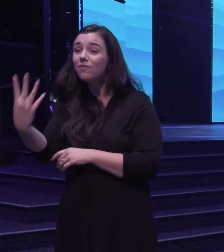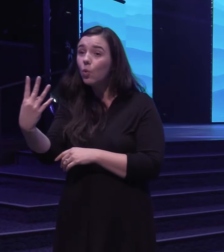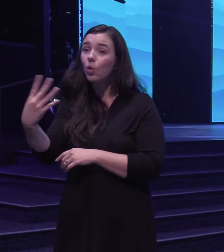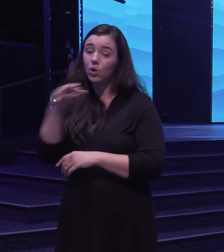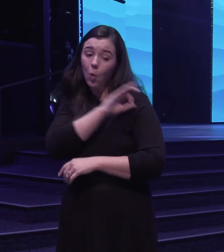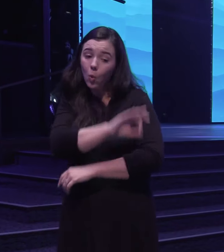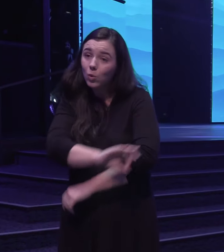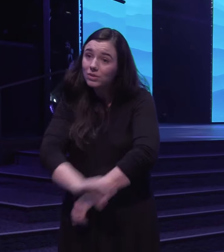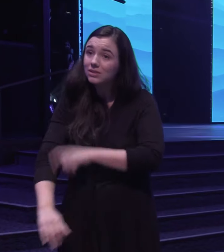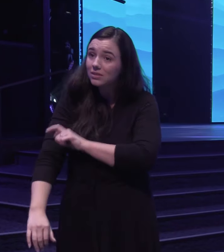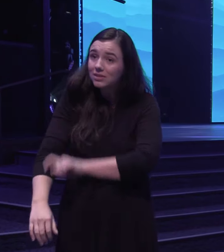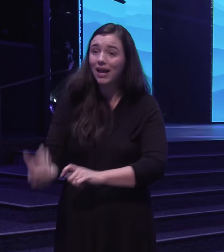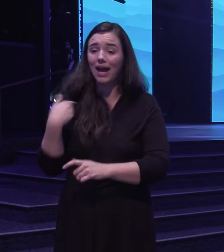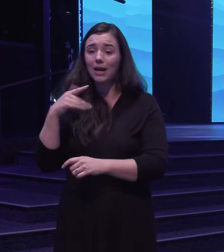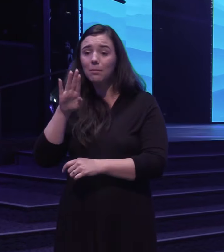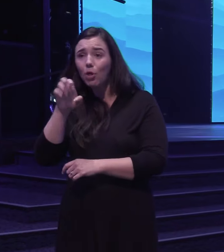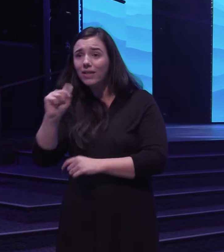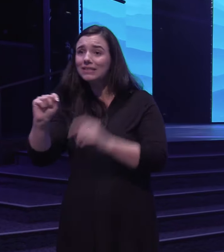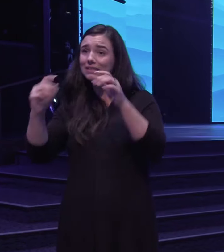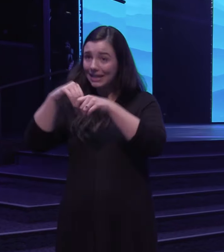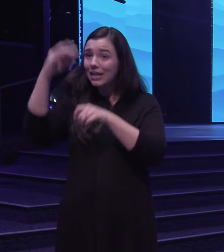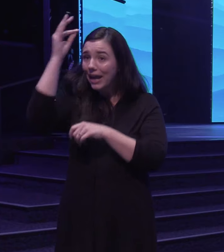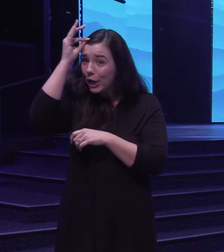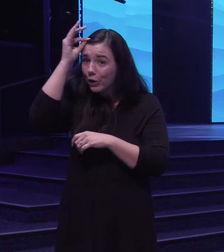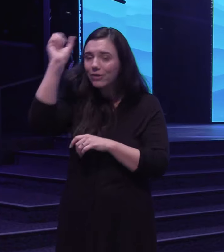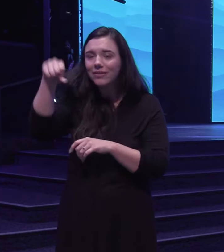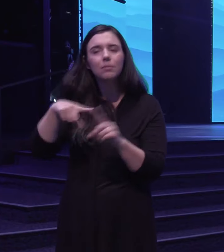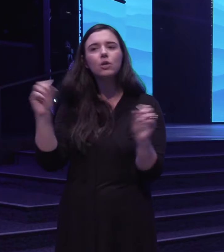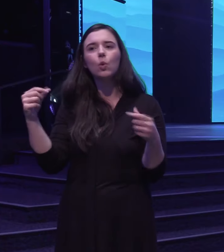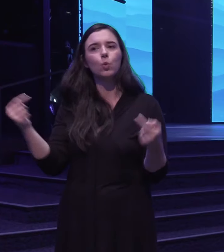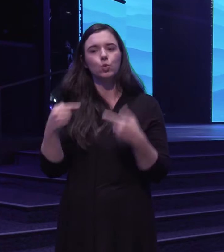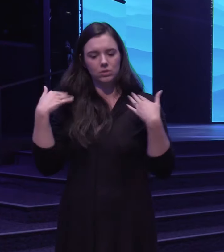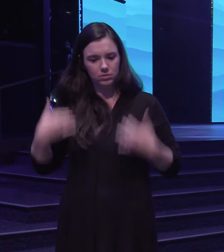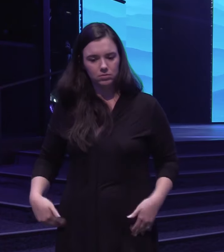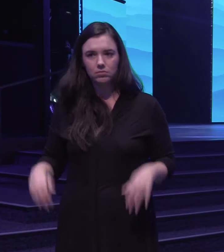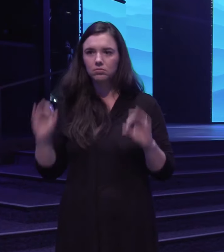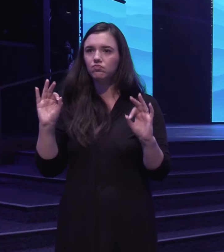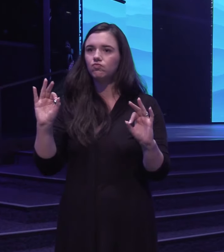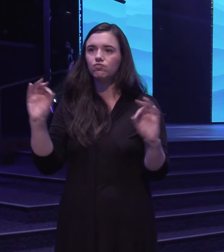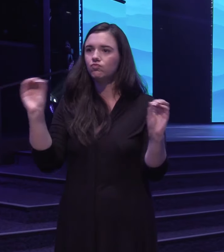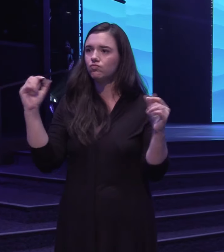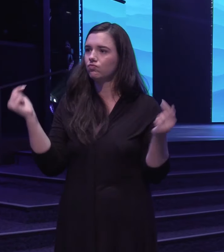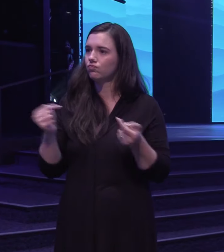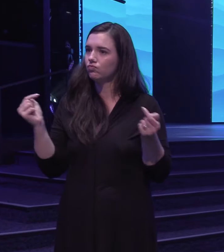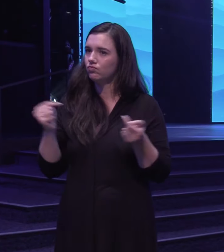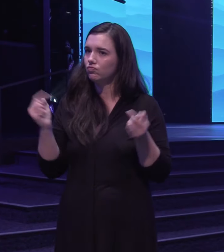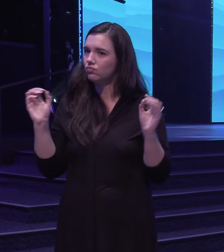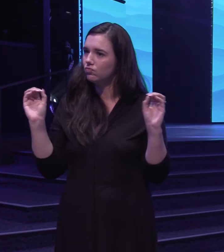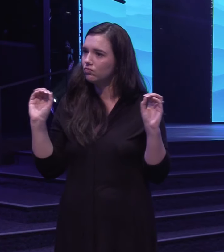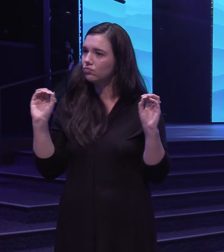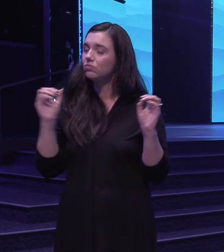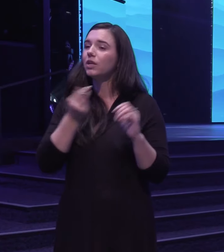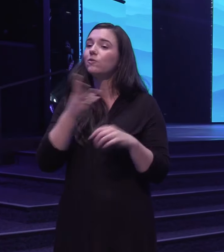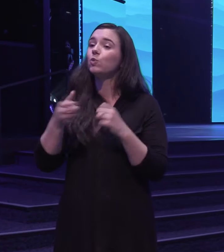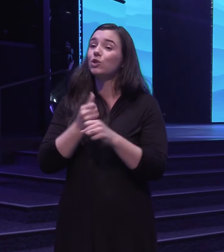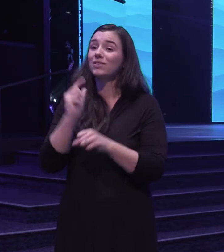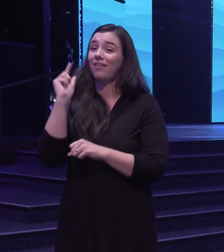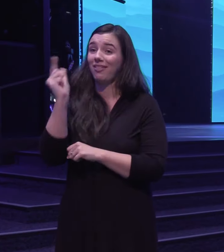He had bullet fragments in his hair, but no wounds. And some years after the